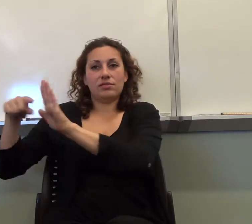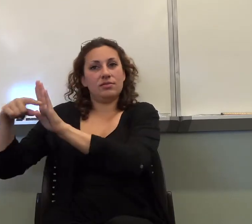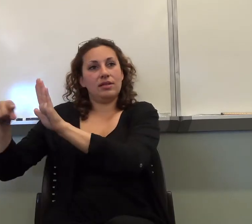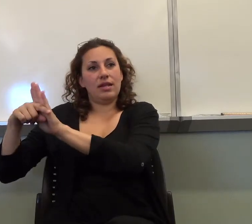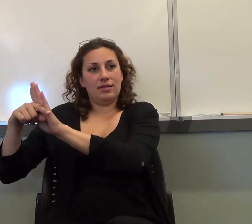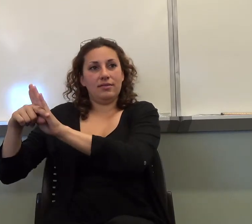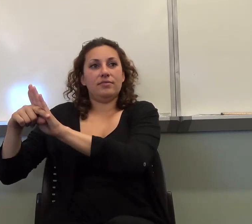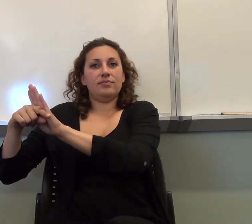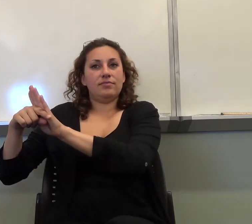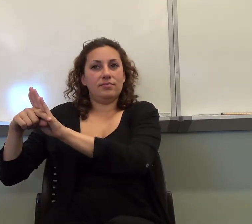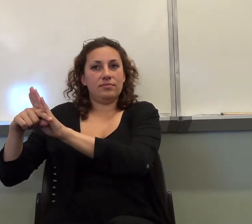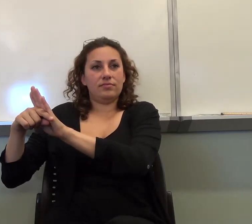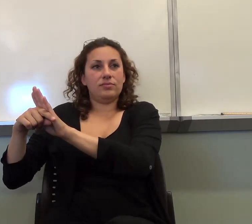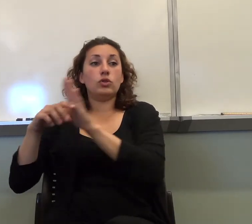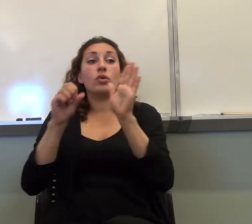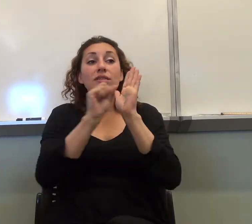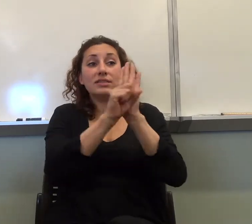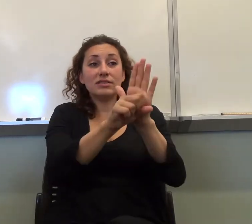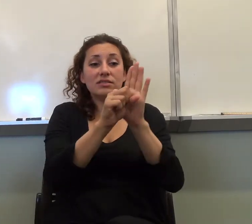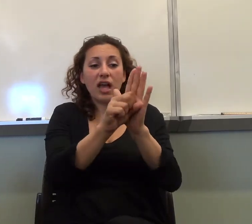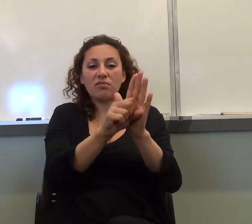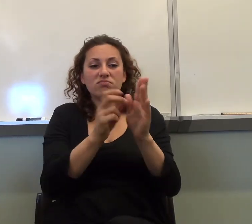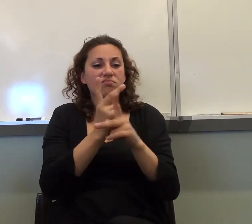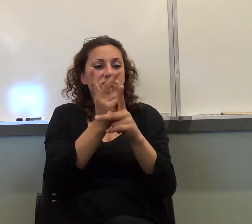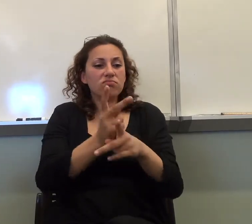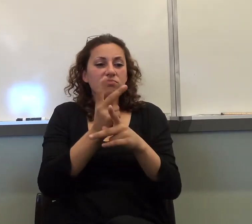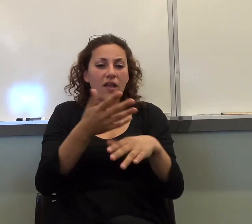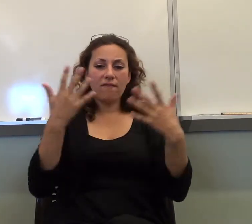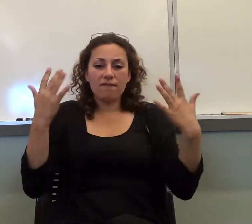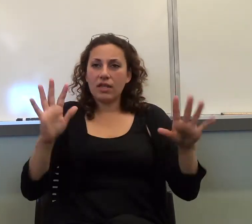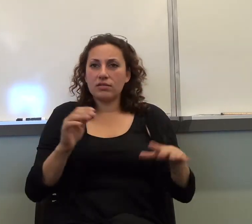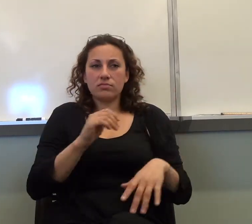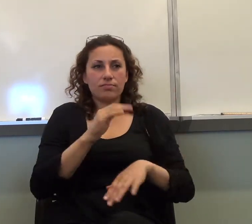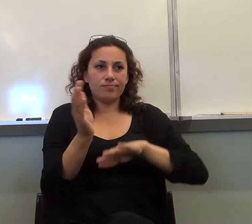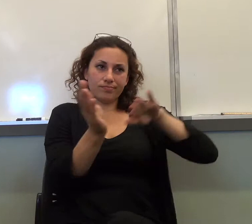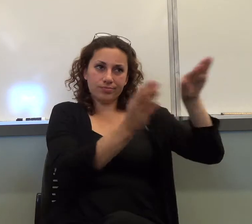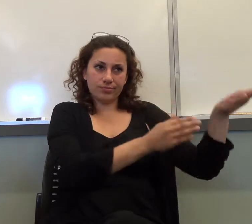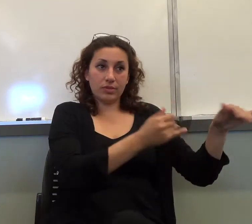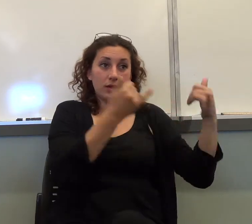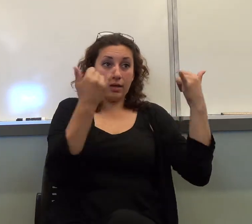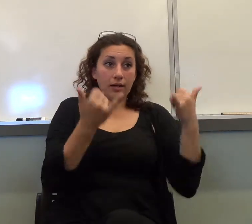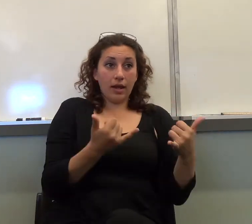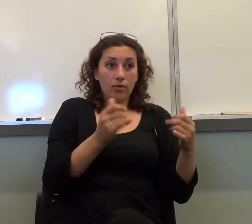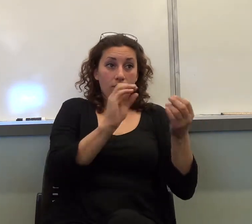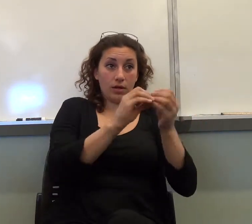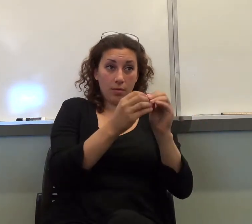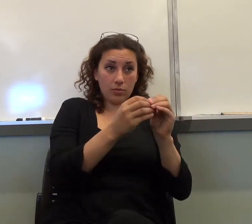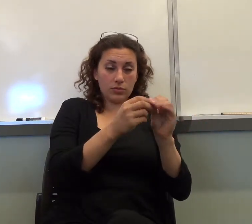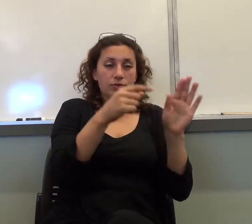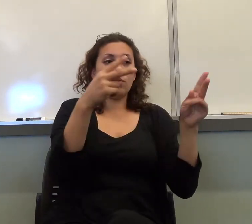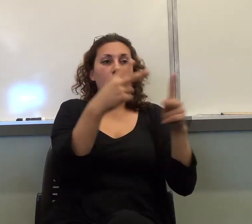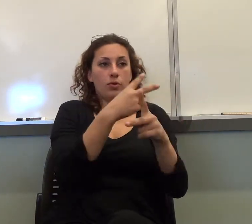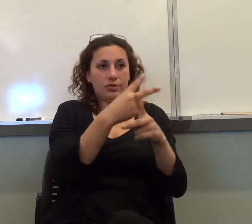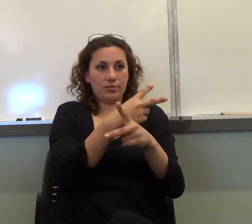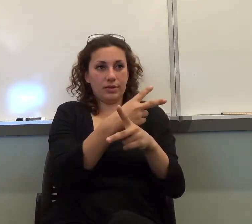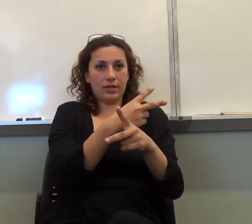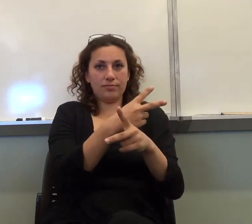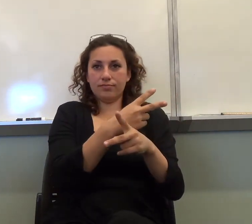right, we take care of the sign. Don't need to bother with it anymore. Now we just multiply what's left the way we usually would. And we